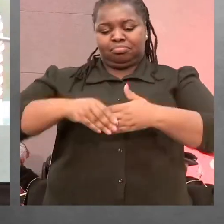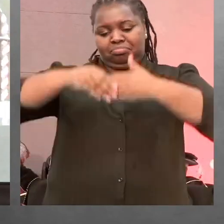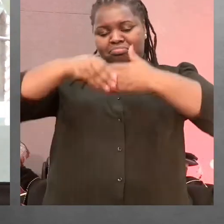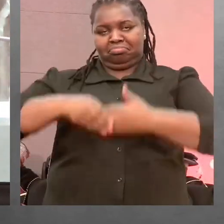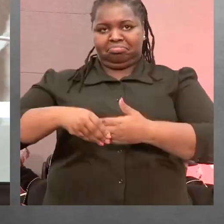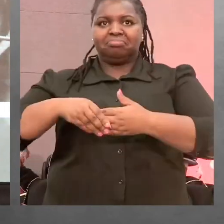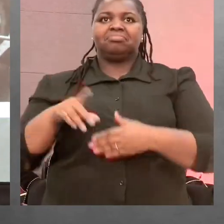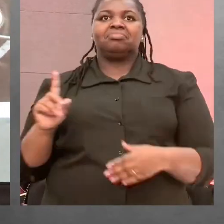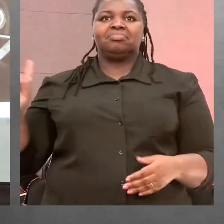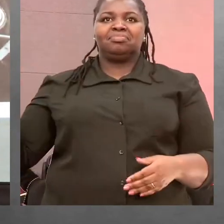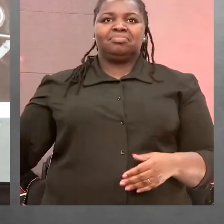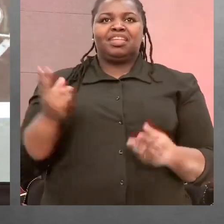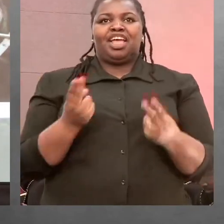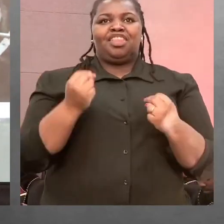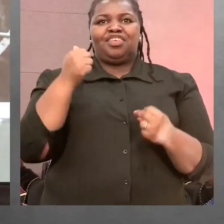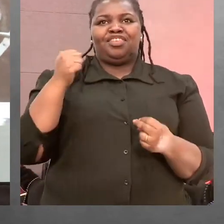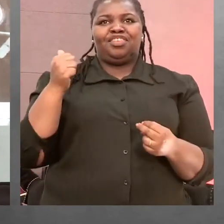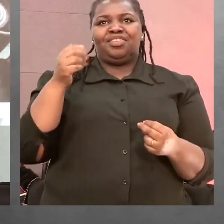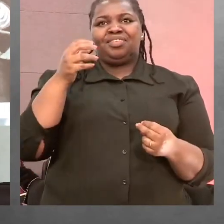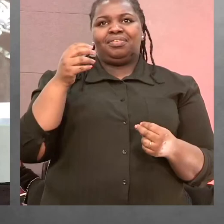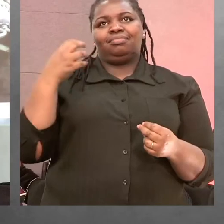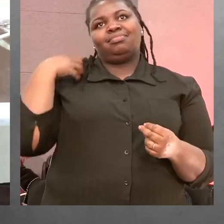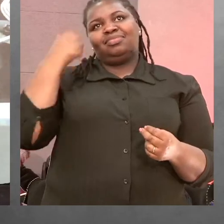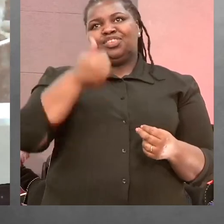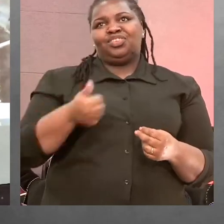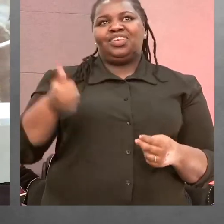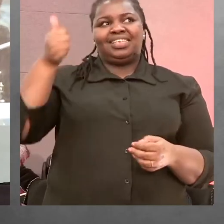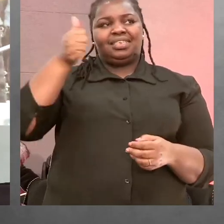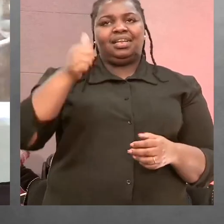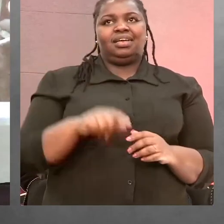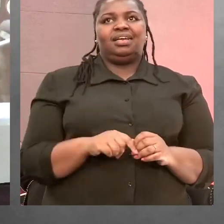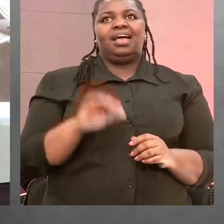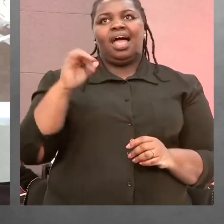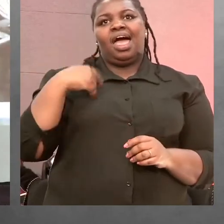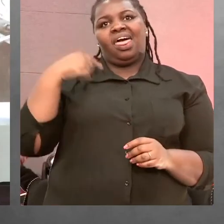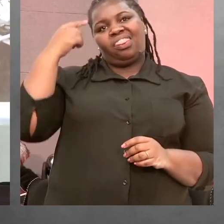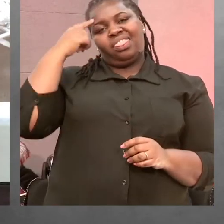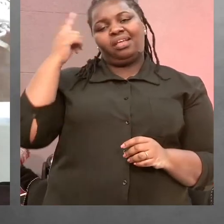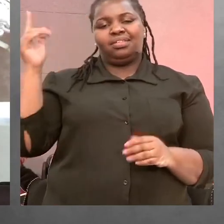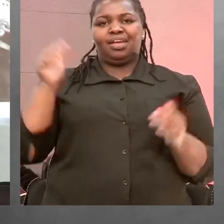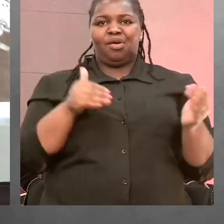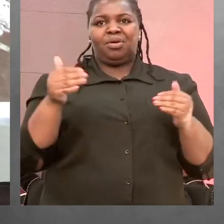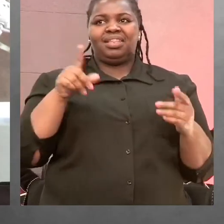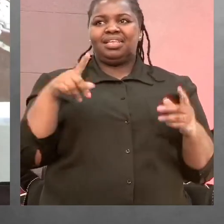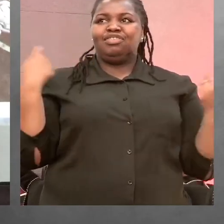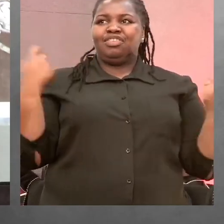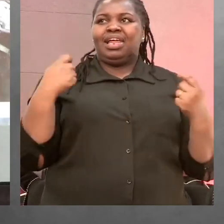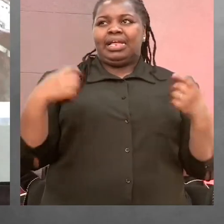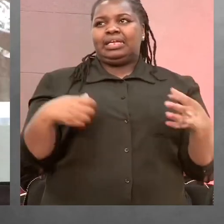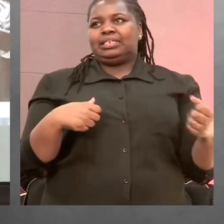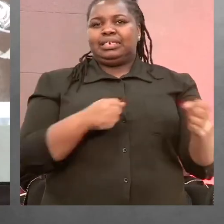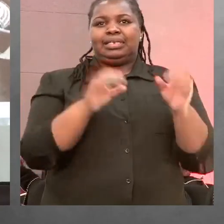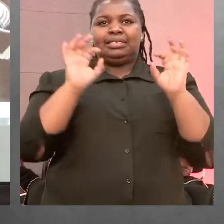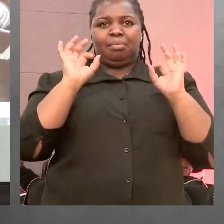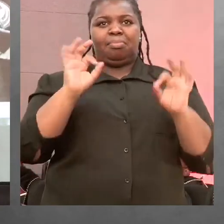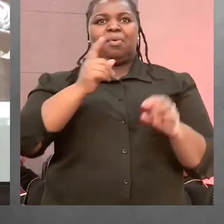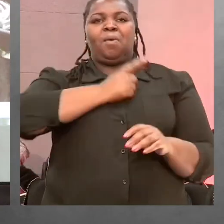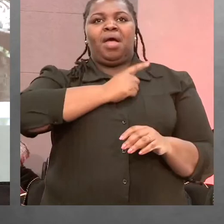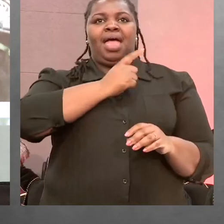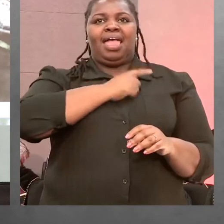message to our new chancellor. I think they organized this event strategically so